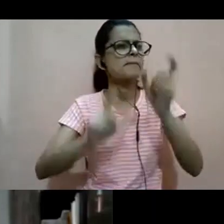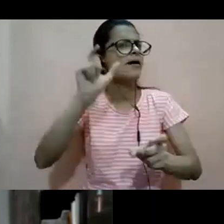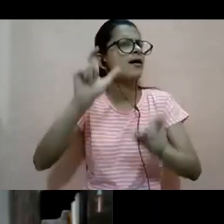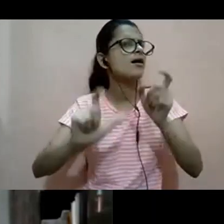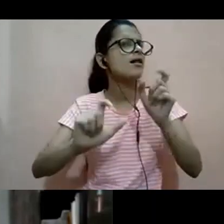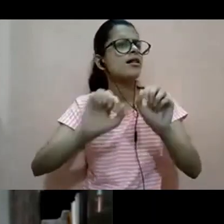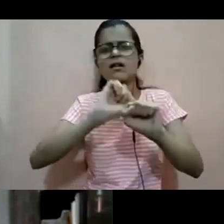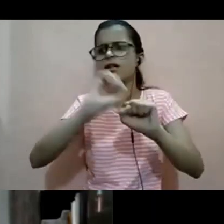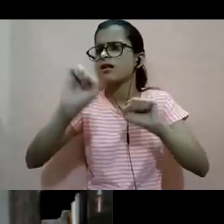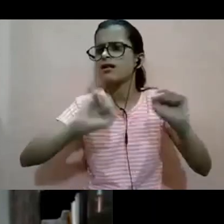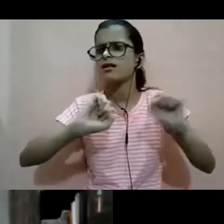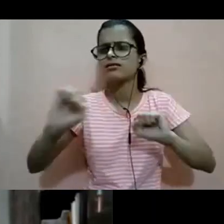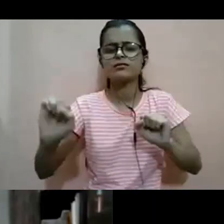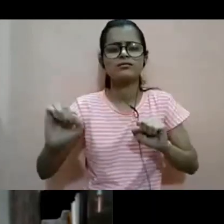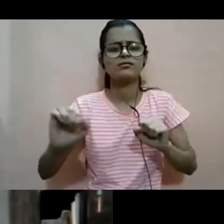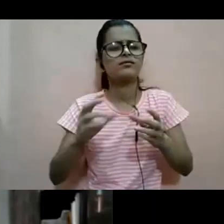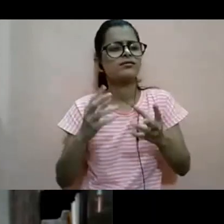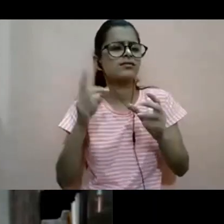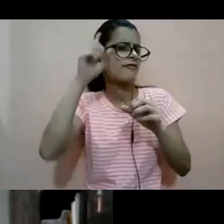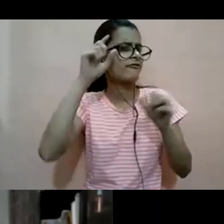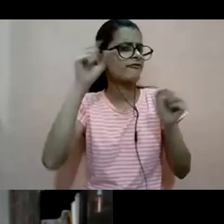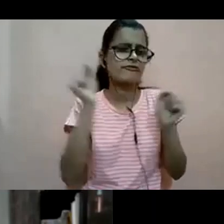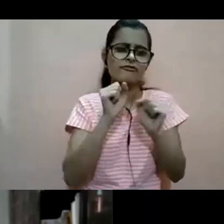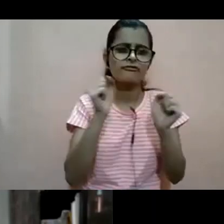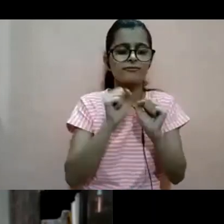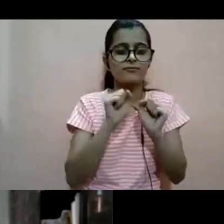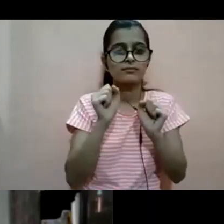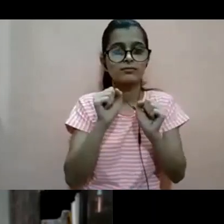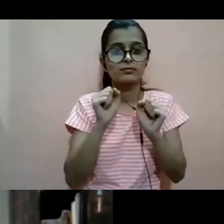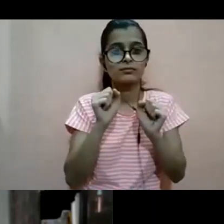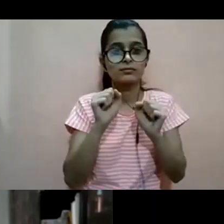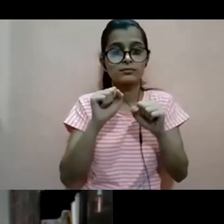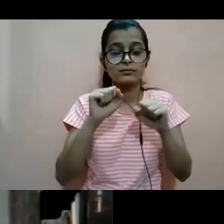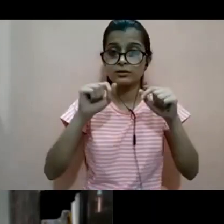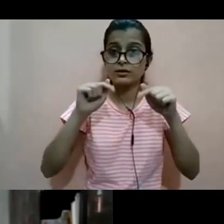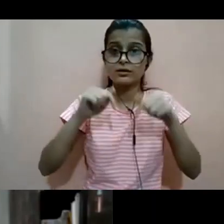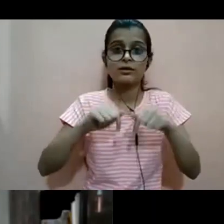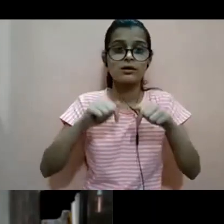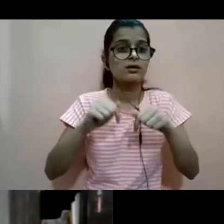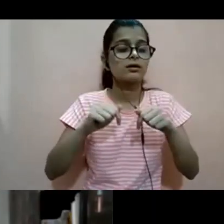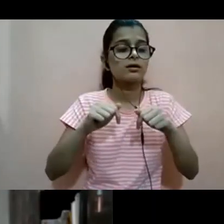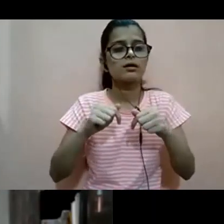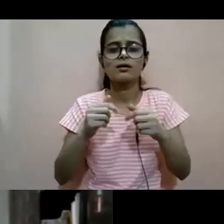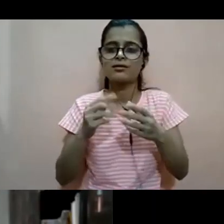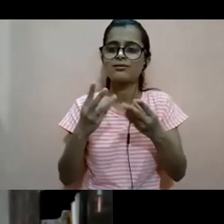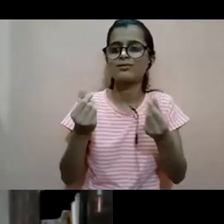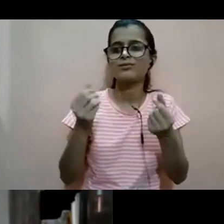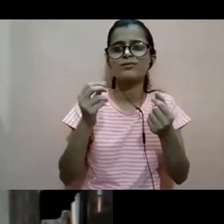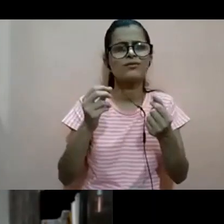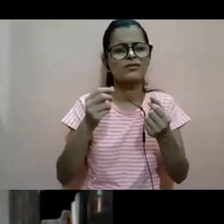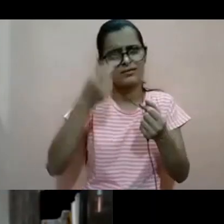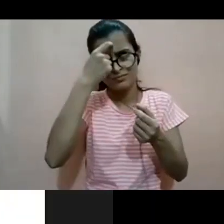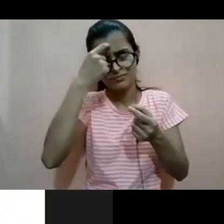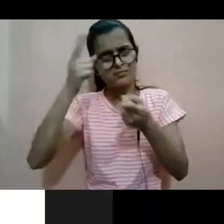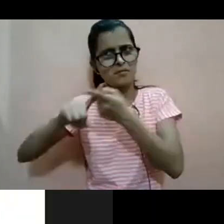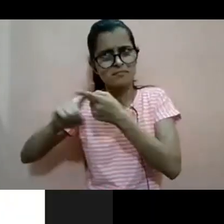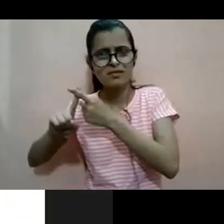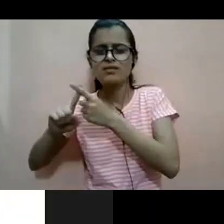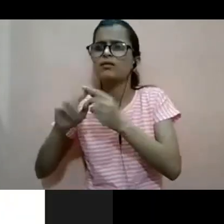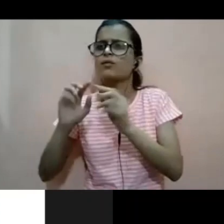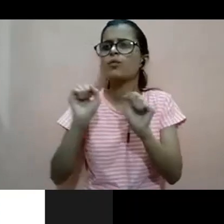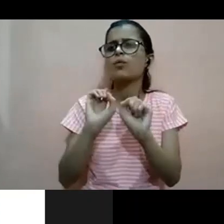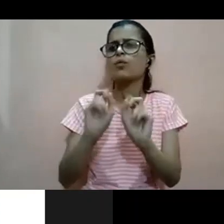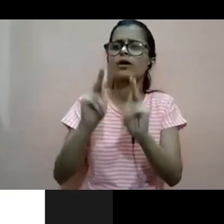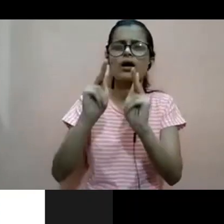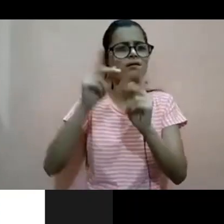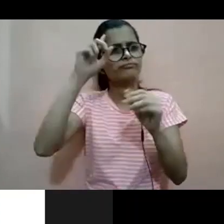the everyday. And I recognize that I'm kind of collapsing some of those things together, perhaps in a problematic way. But